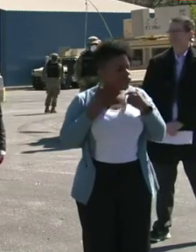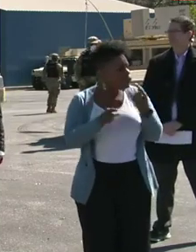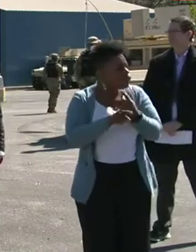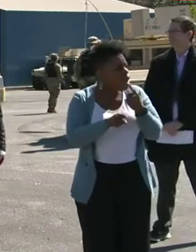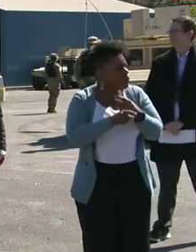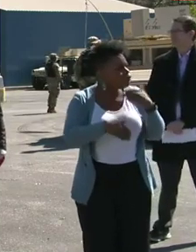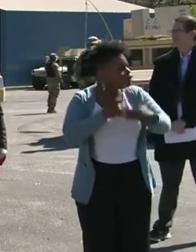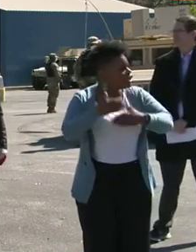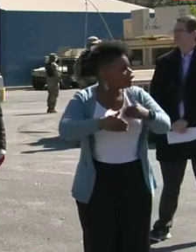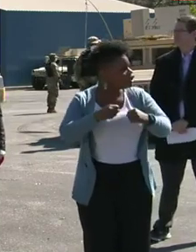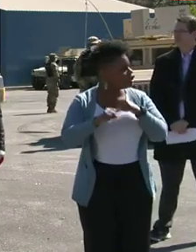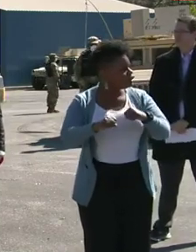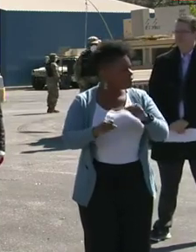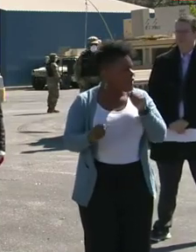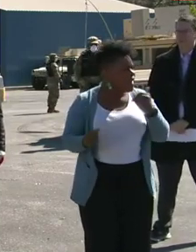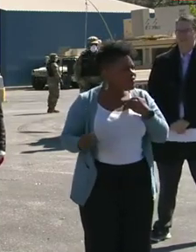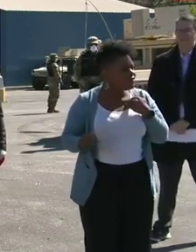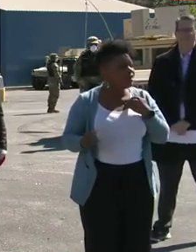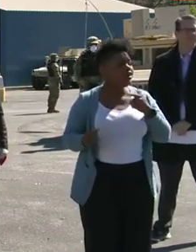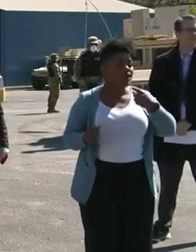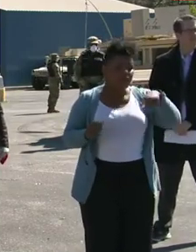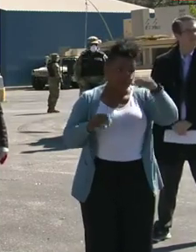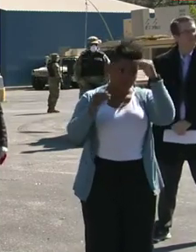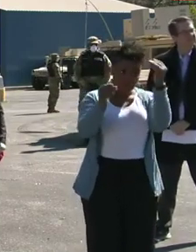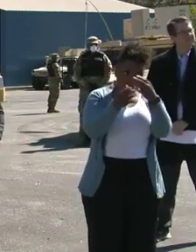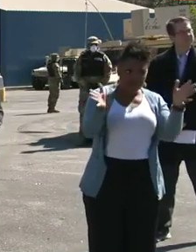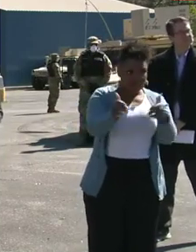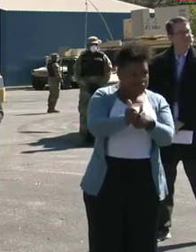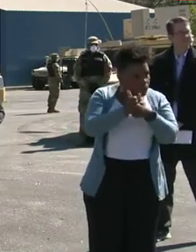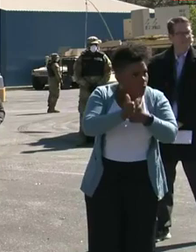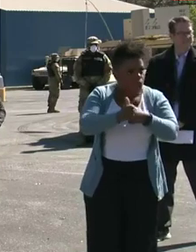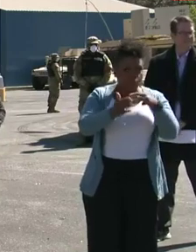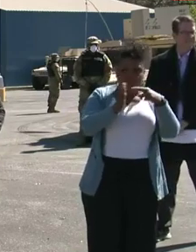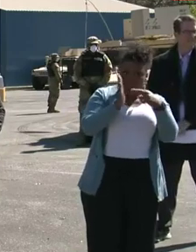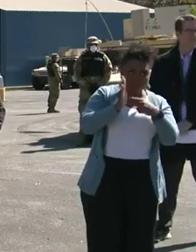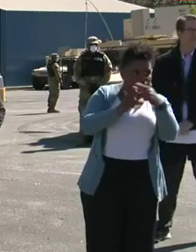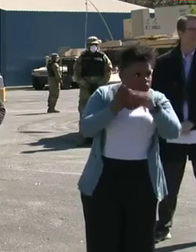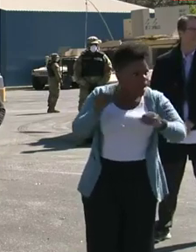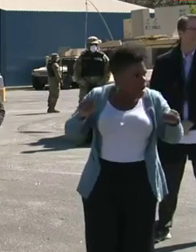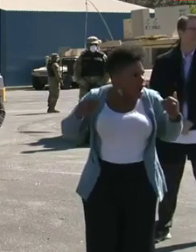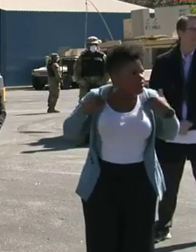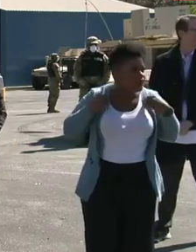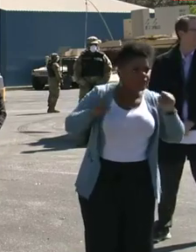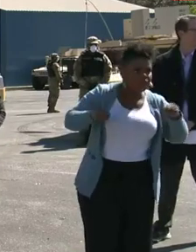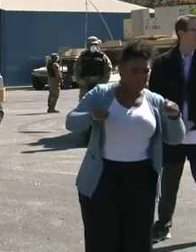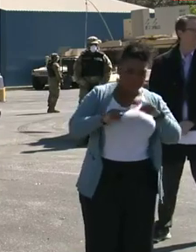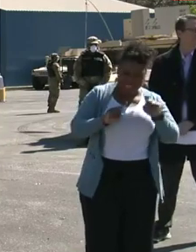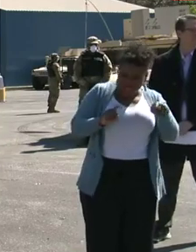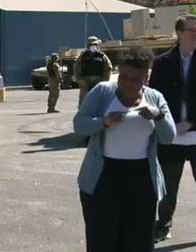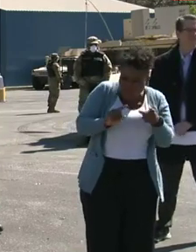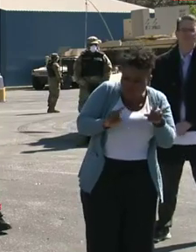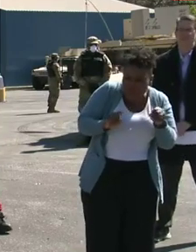protocols, but shouldn't more be done if so many people are that concerned?